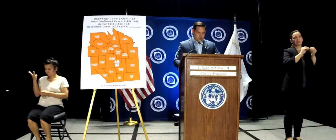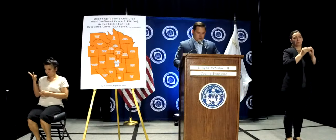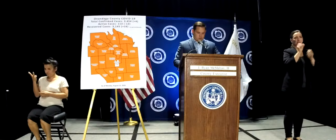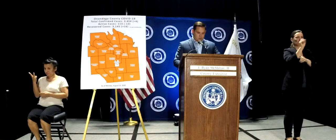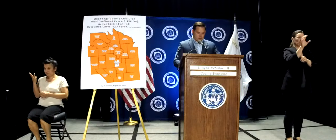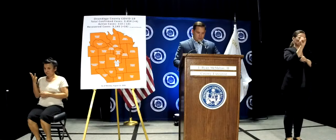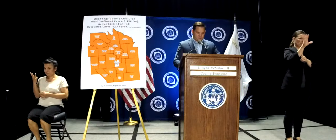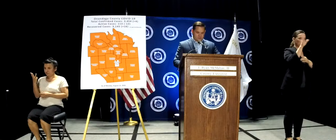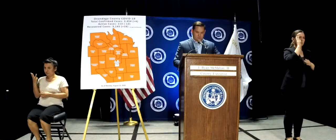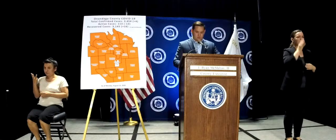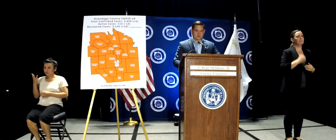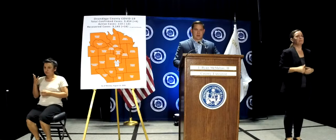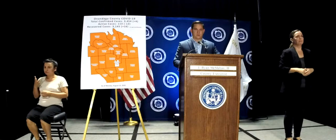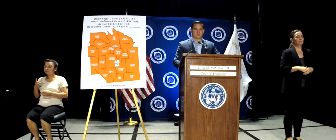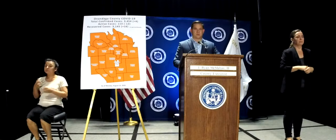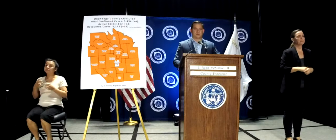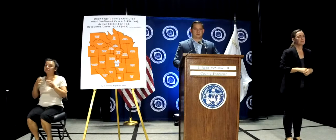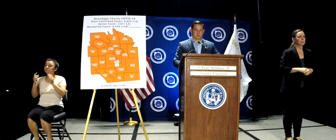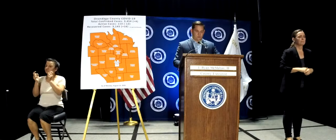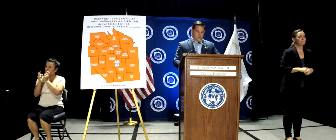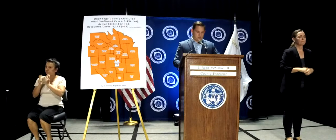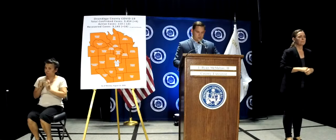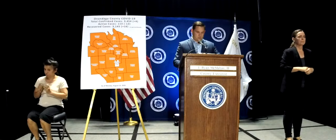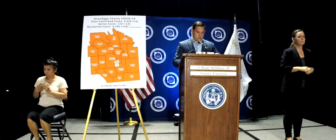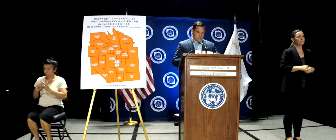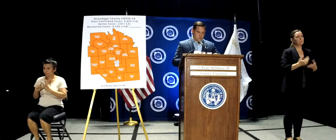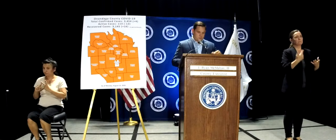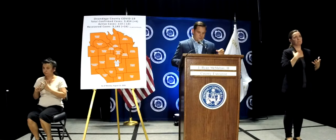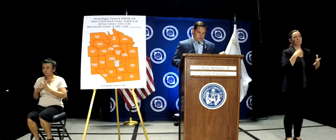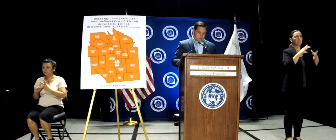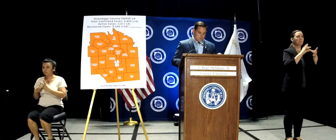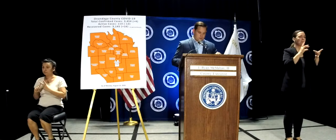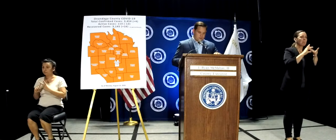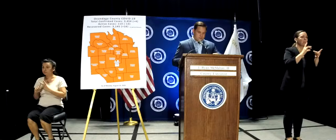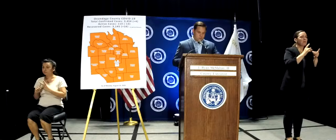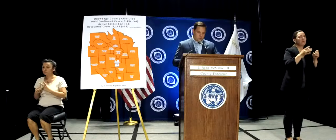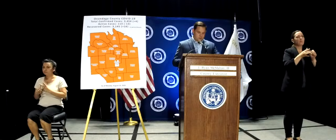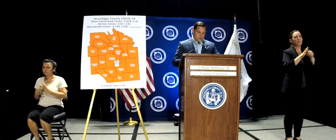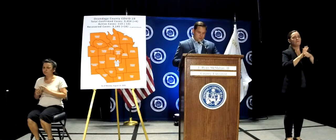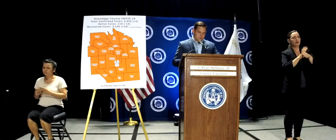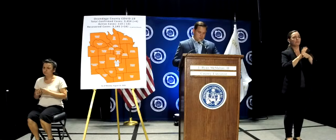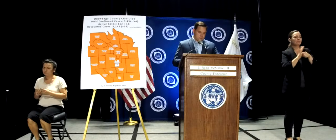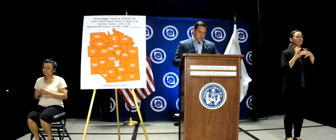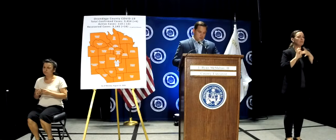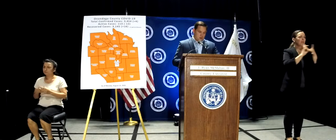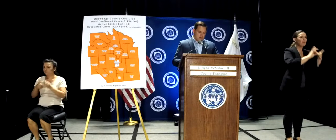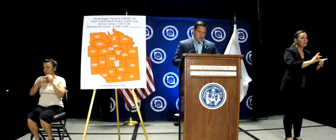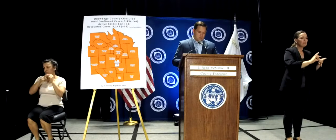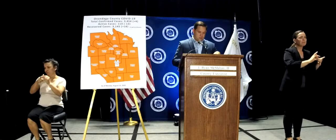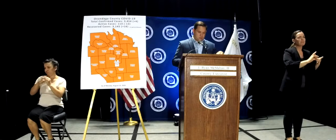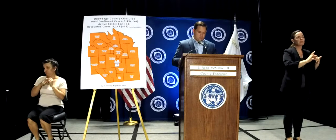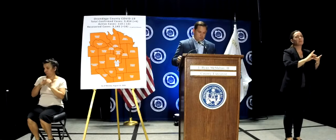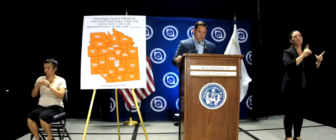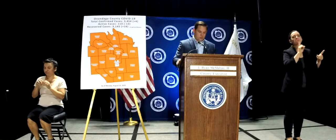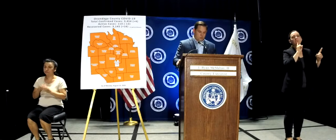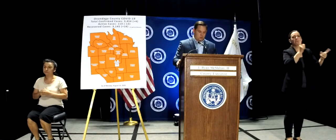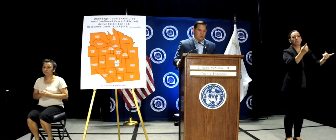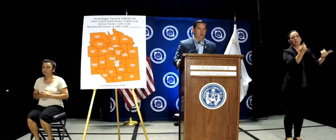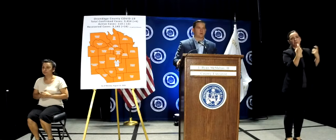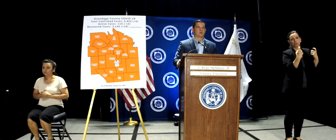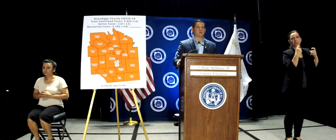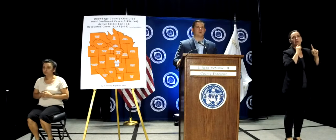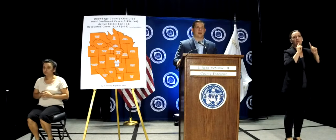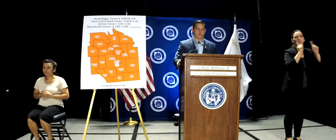brief comments on some other topics related to COVID and restart. Then we can take some questions. Good news,